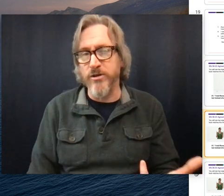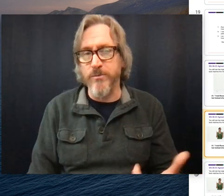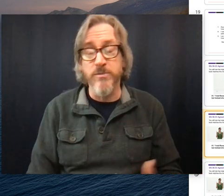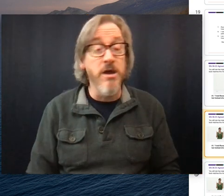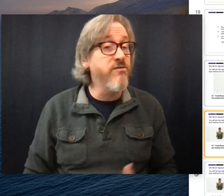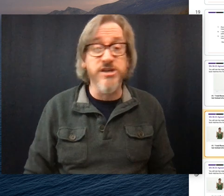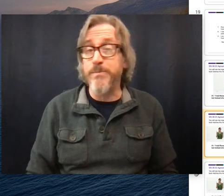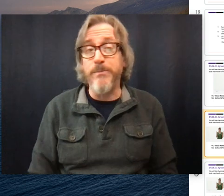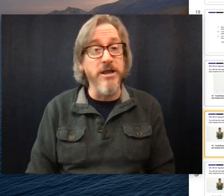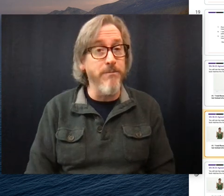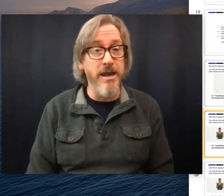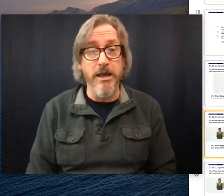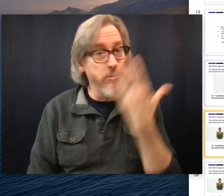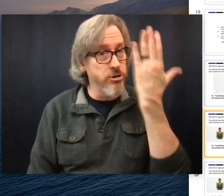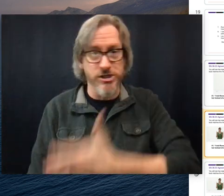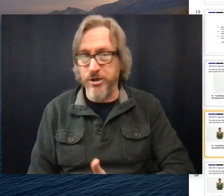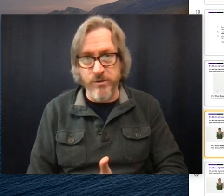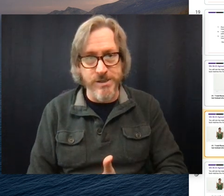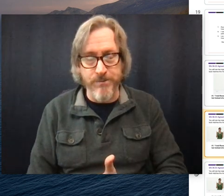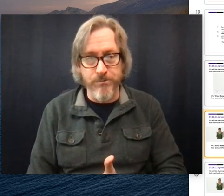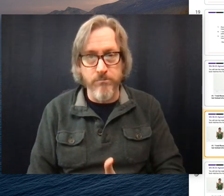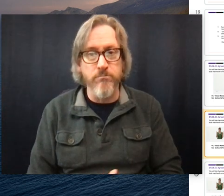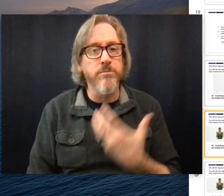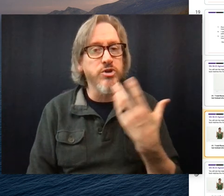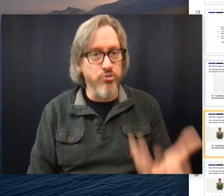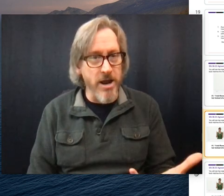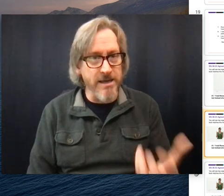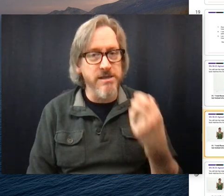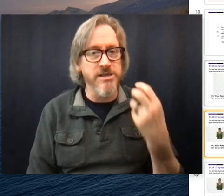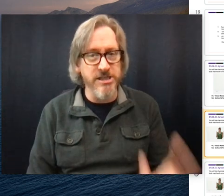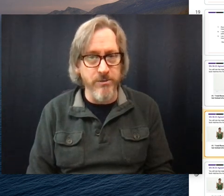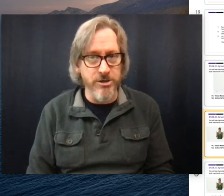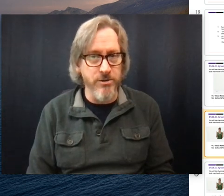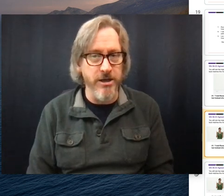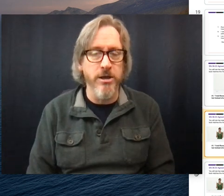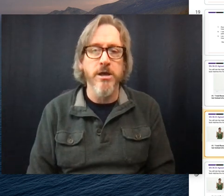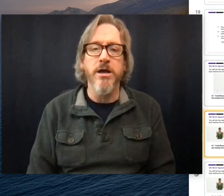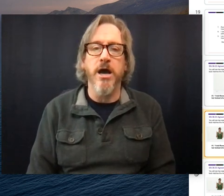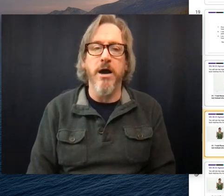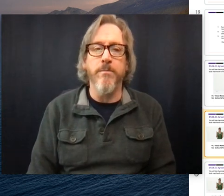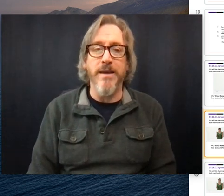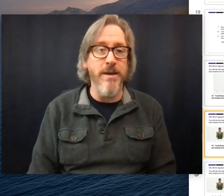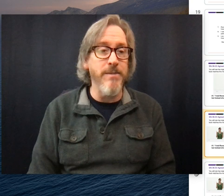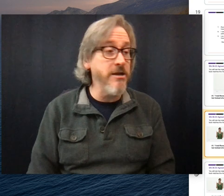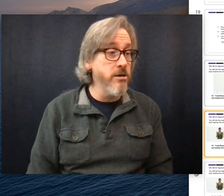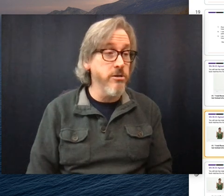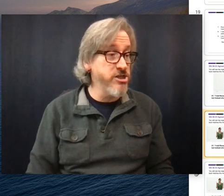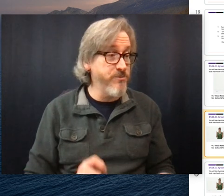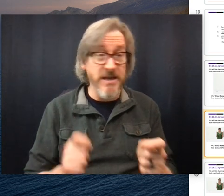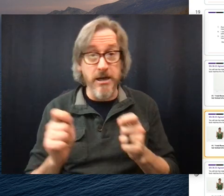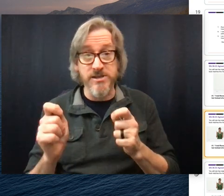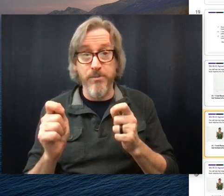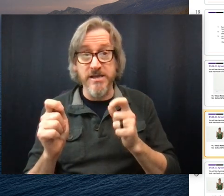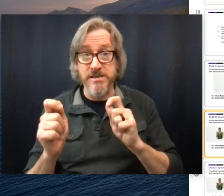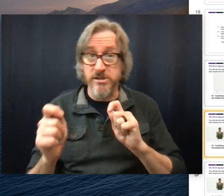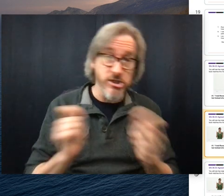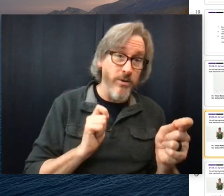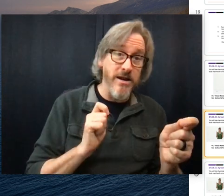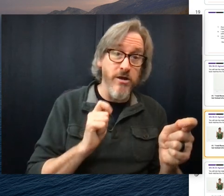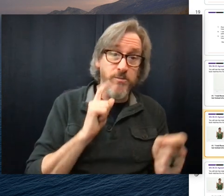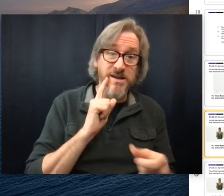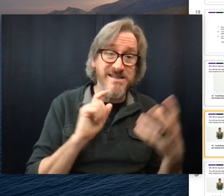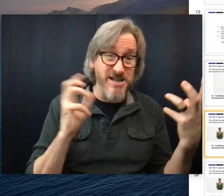with rhythm. For some people, it may just confuse them. Try it, see what you think. It may mean speeding up some places